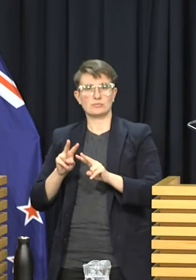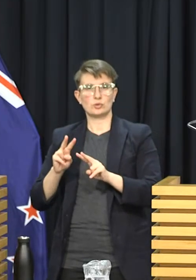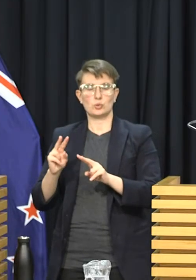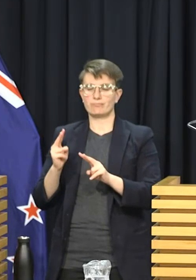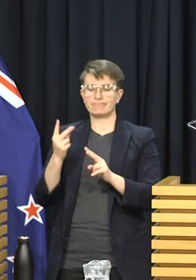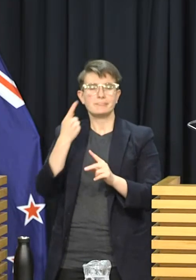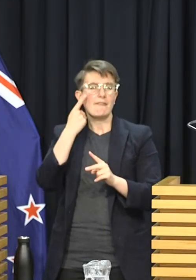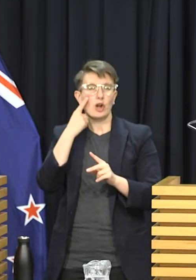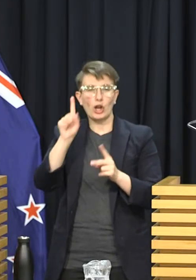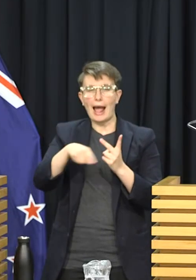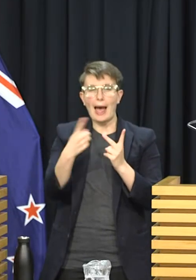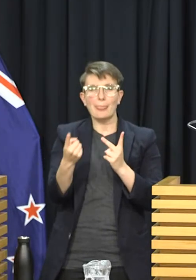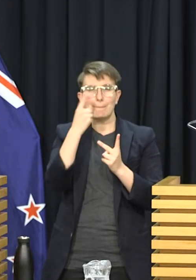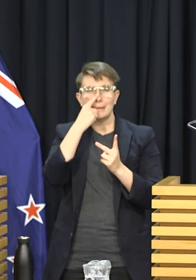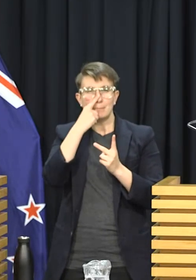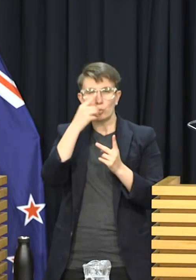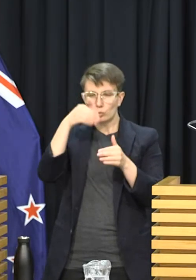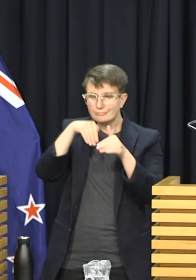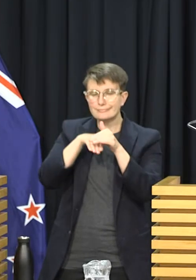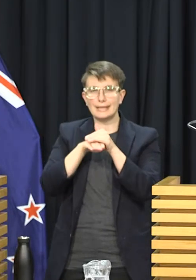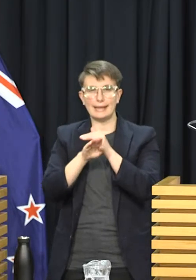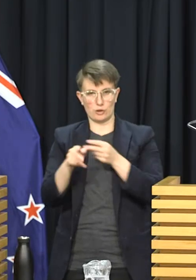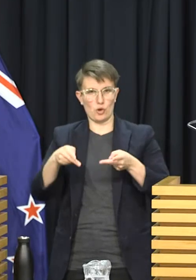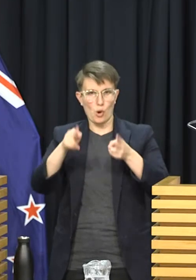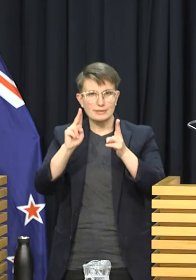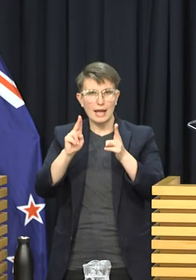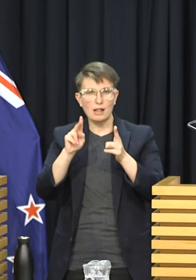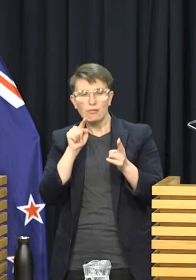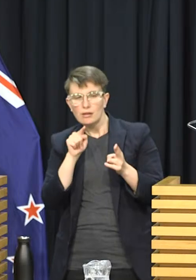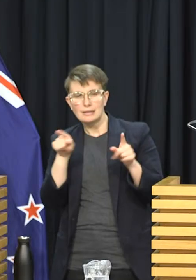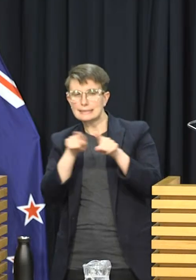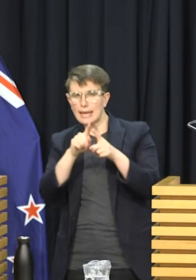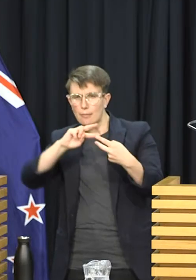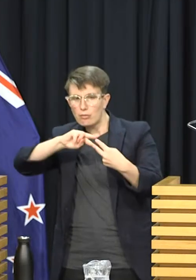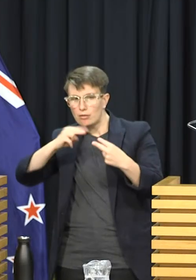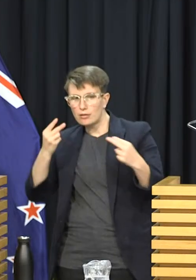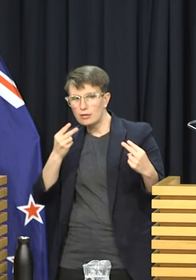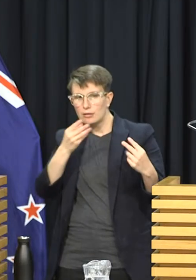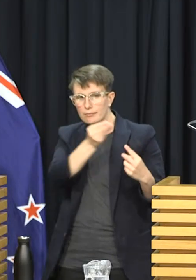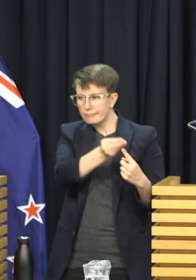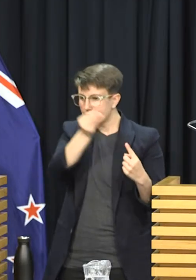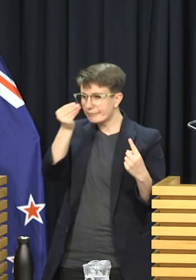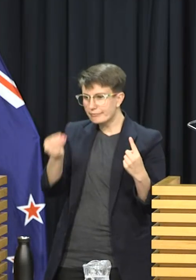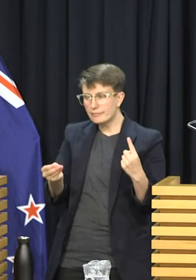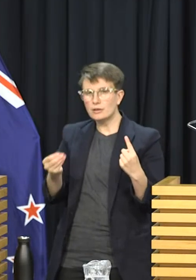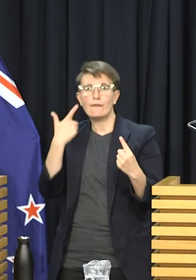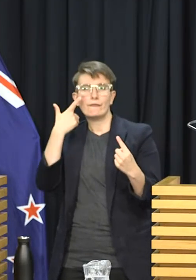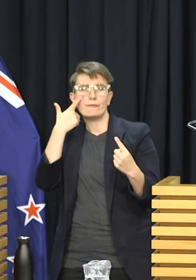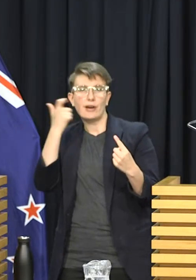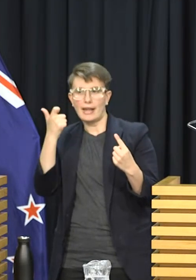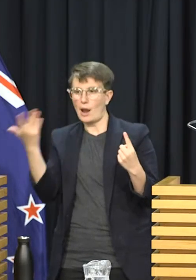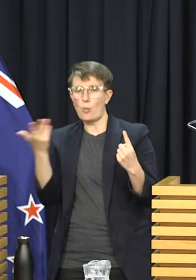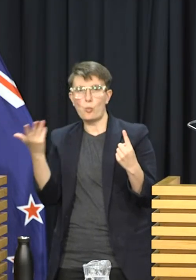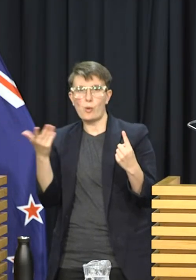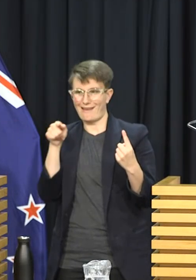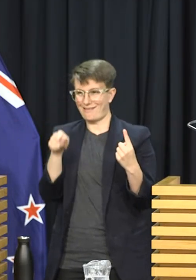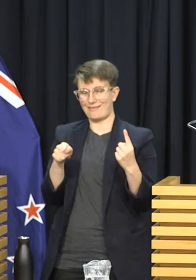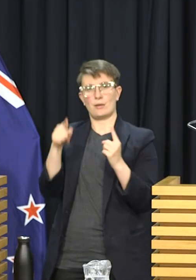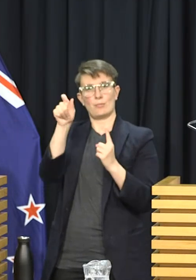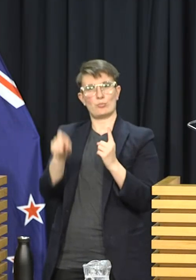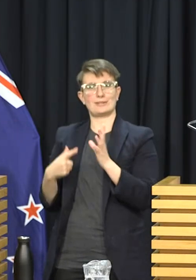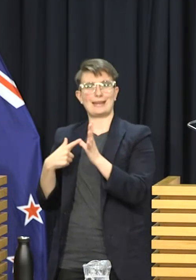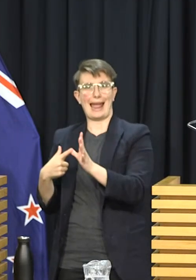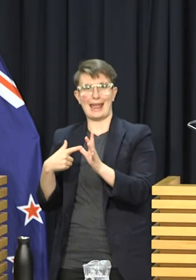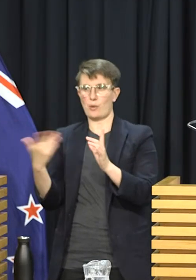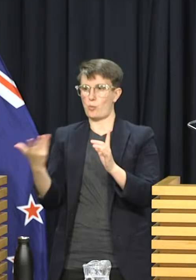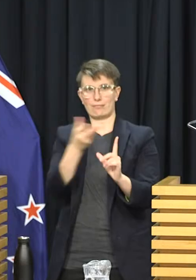epidemiological links or genomic links between the positive cases that might have been identified there, making sure that